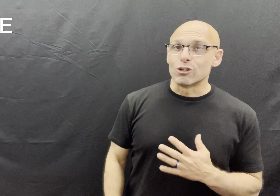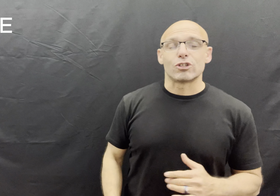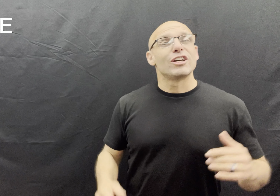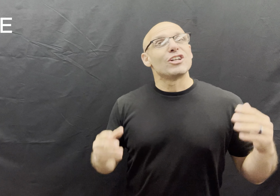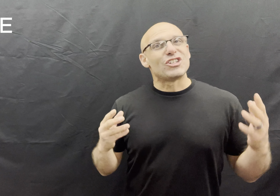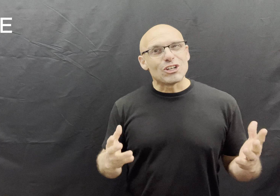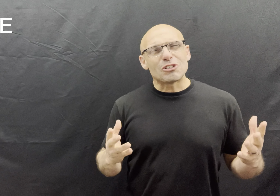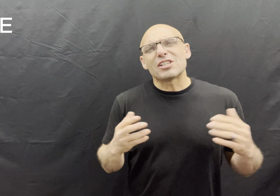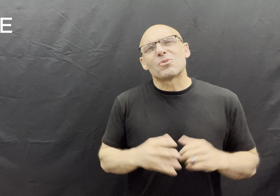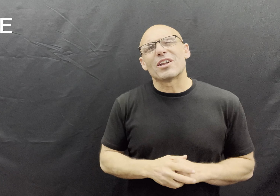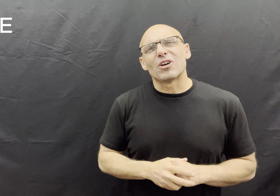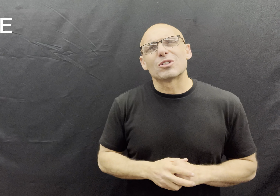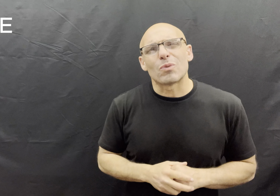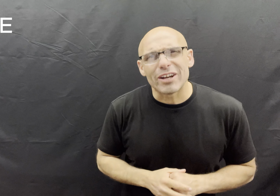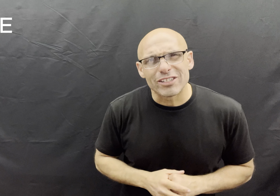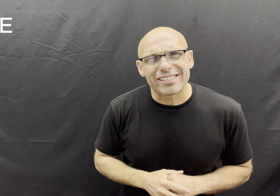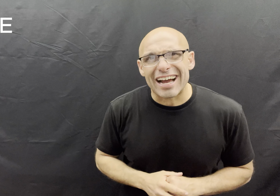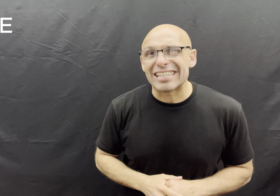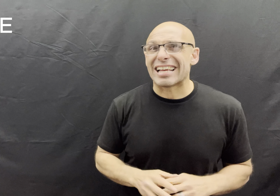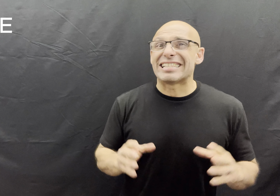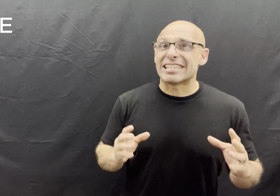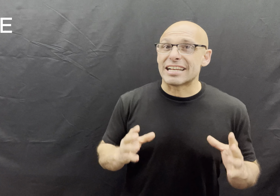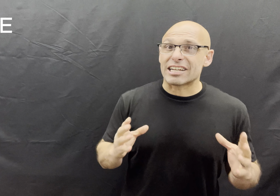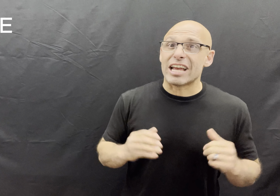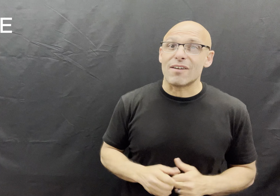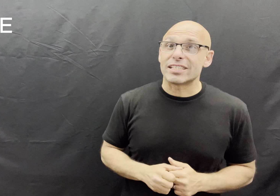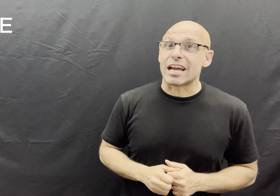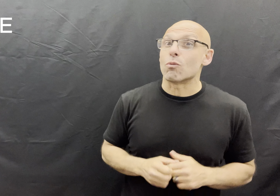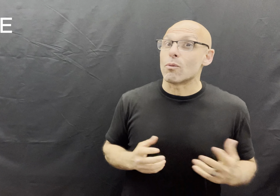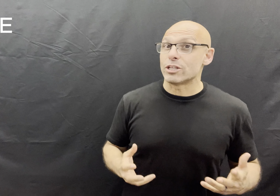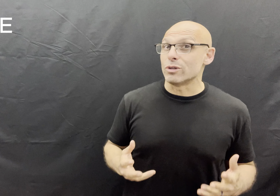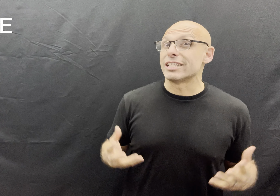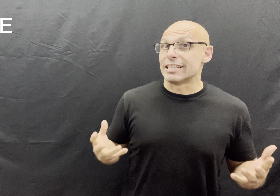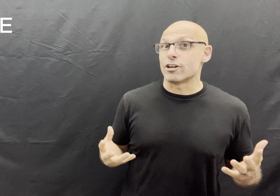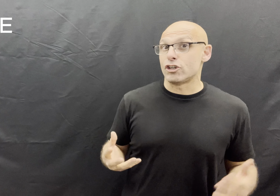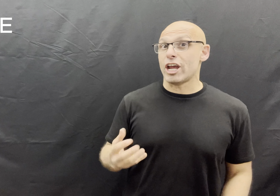Juice. Juice is one of those weird signs. It doesn't actually have a sign. What we do is the letter J.